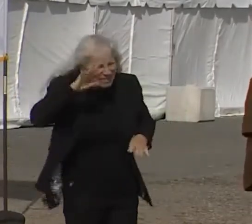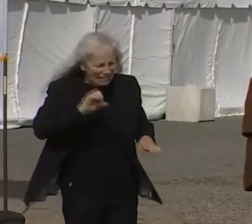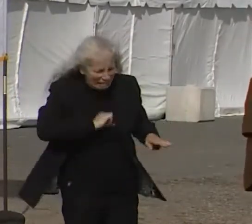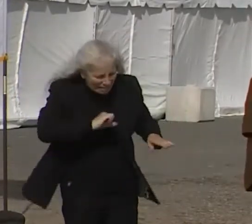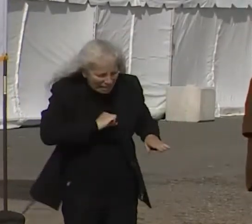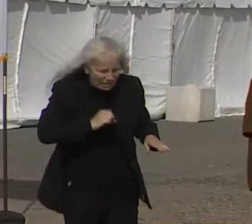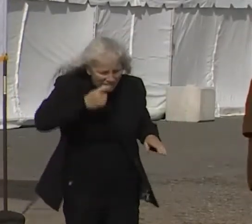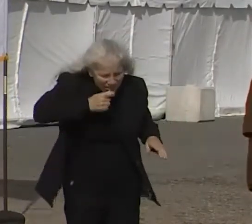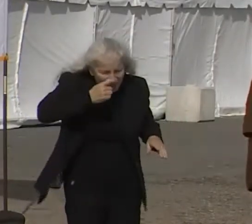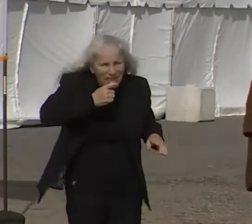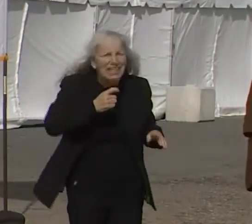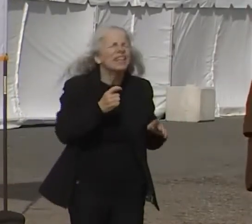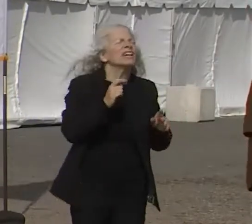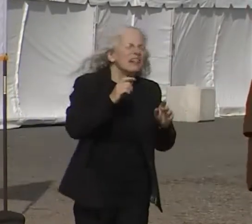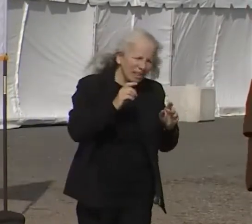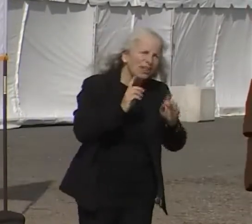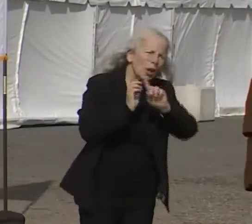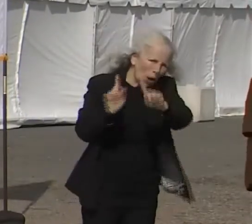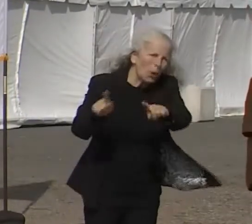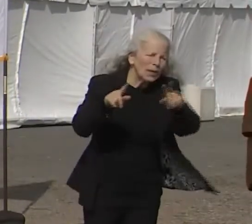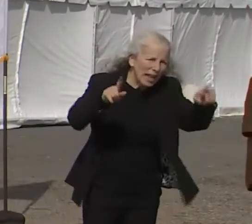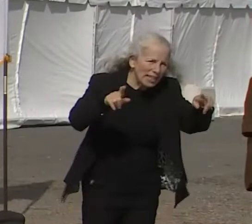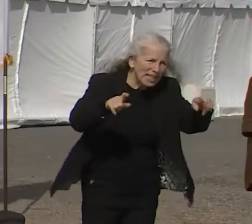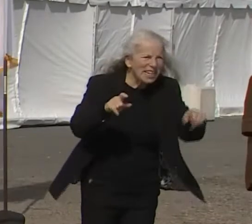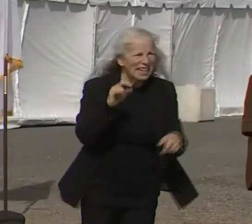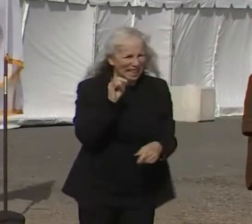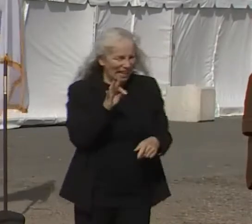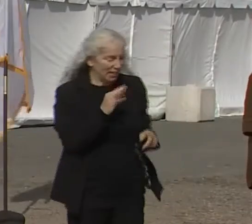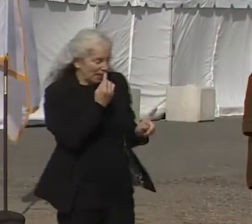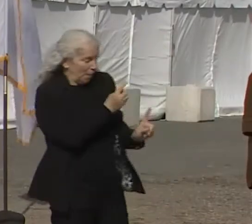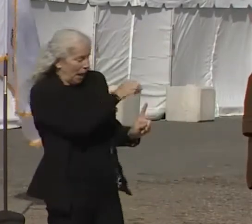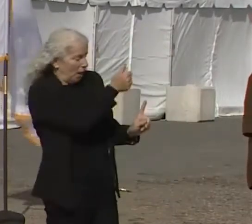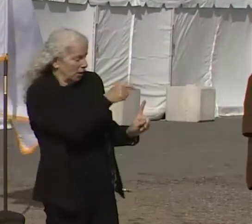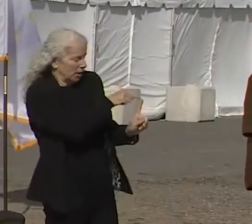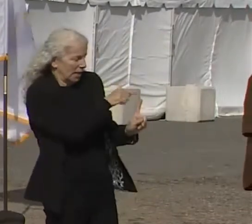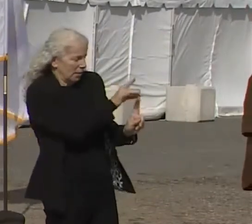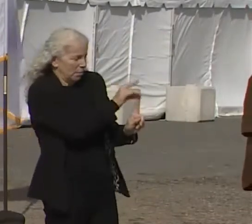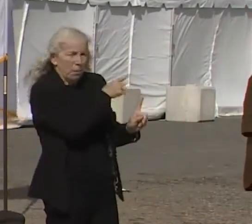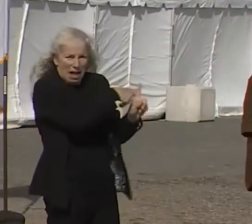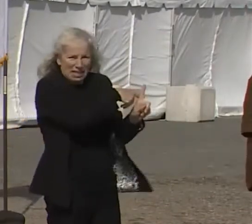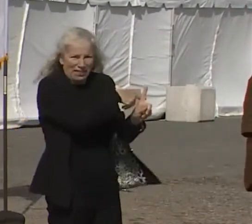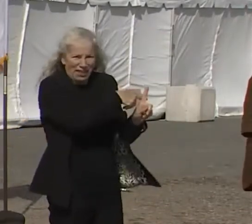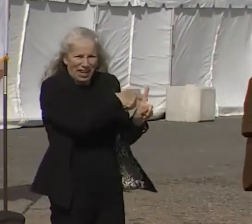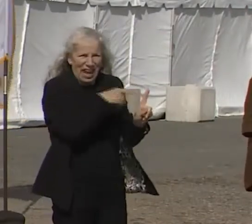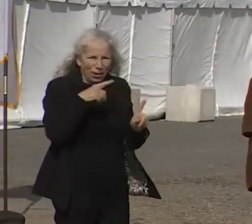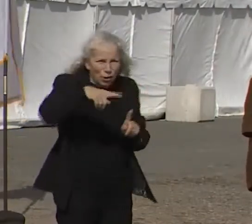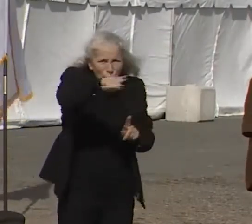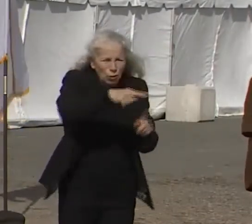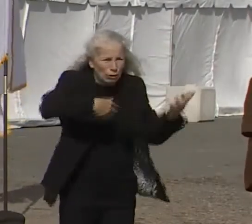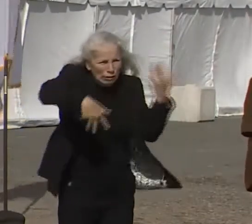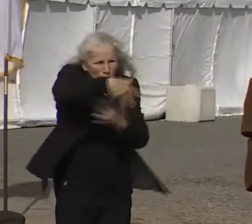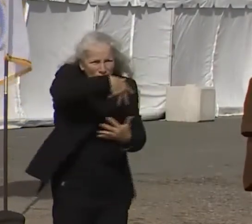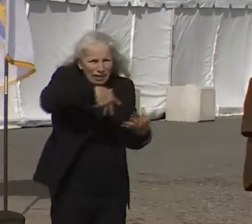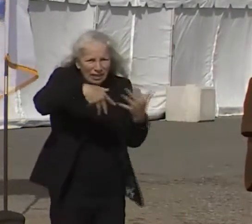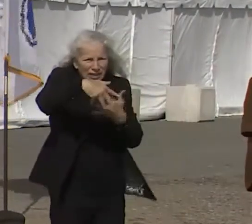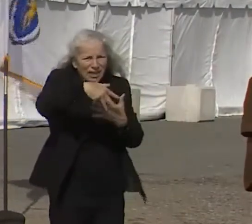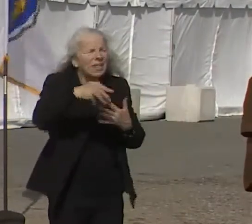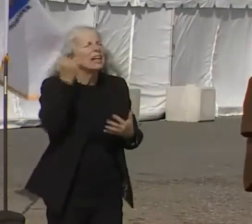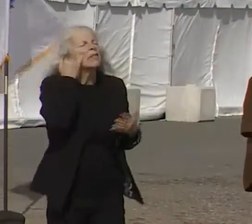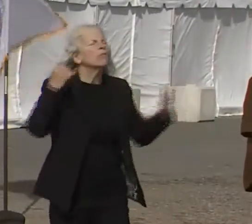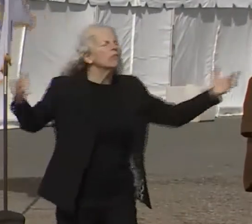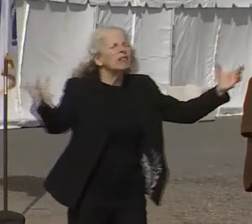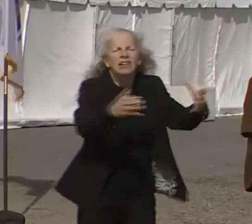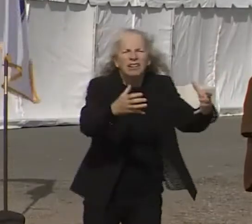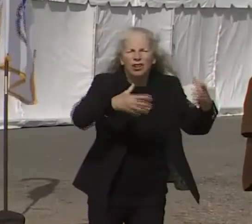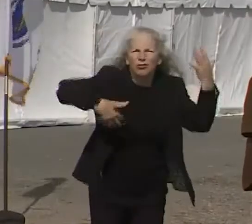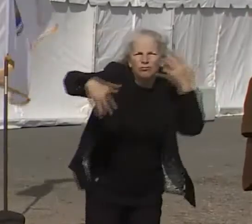with someone who was recently diagnosed with COVID, you should get tested. If you attended a large gathering, or even if you attended a small